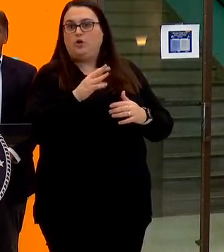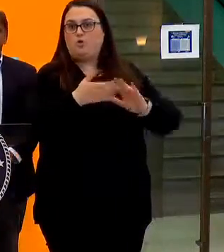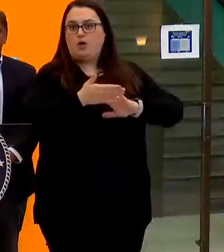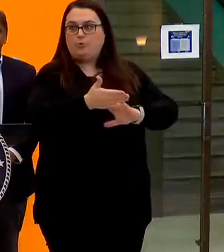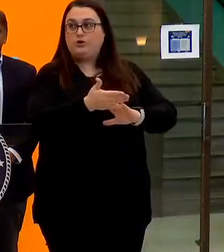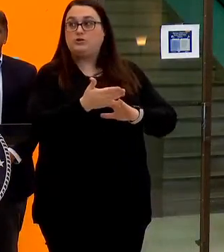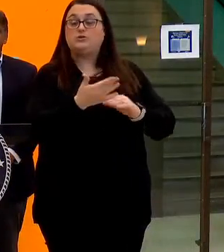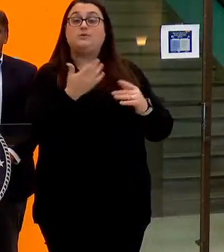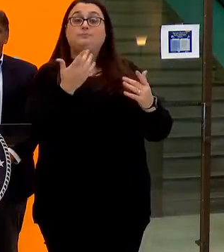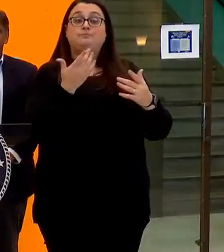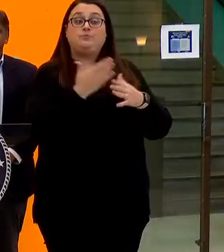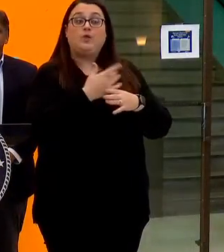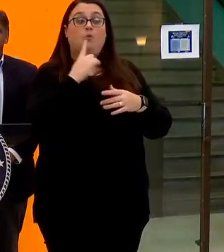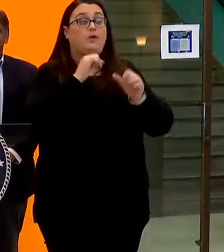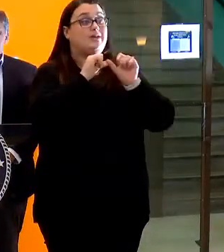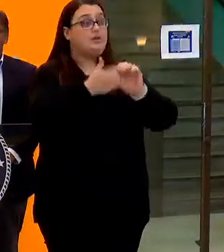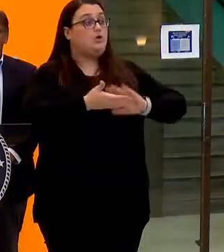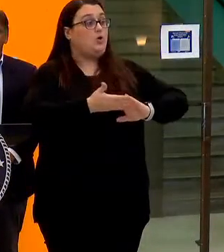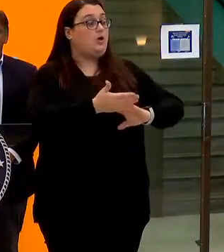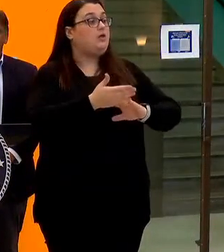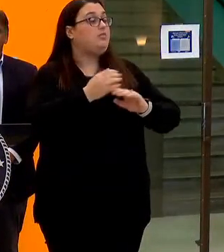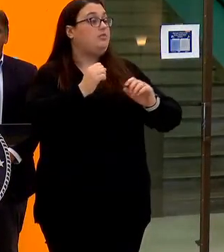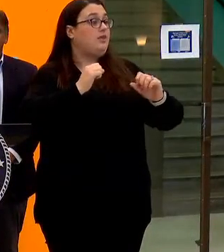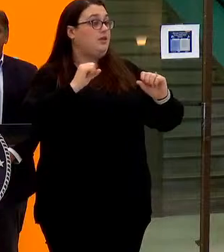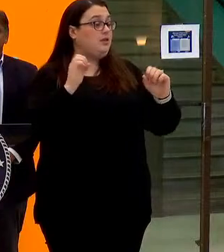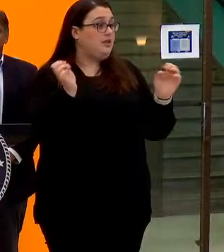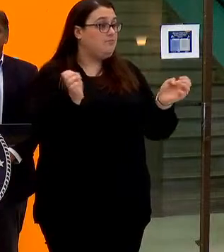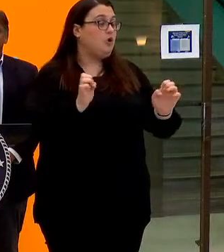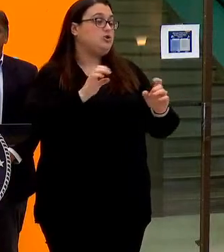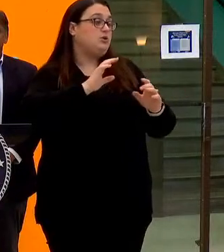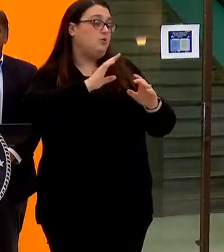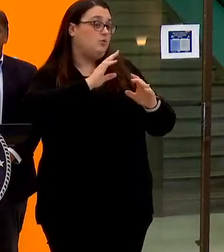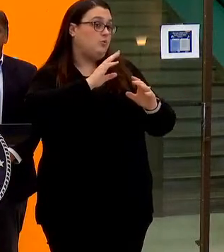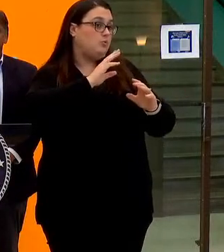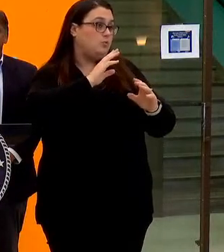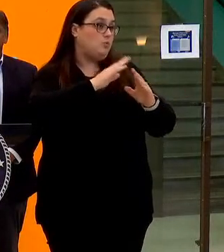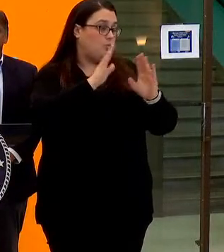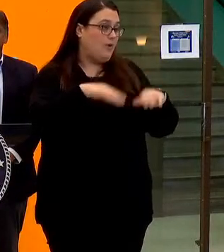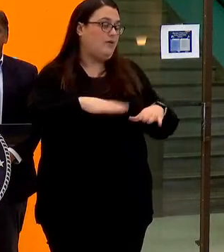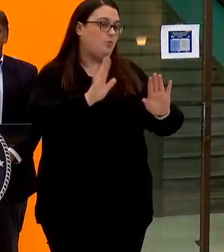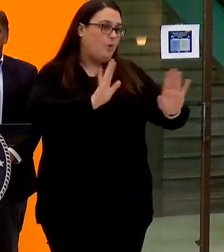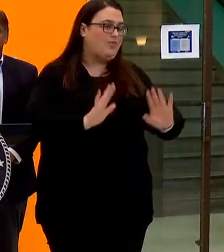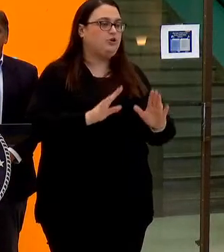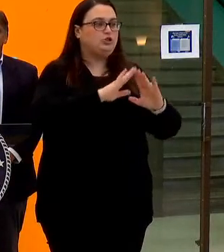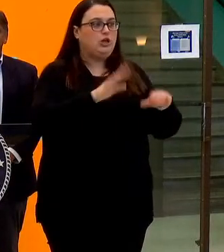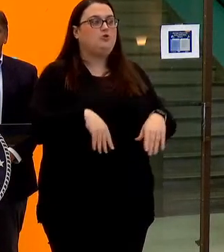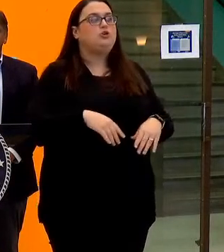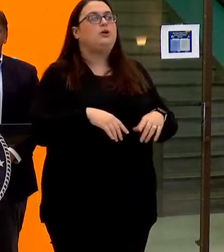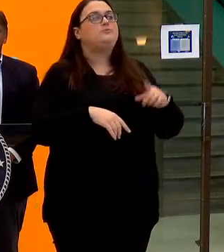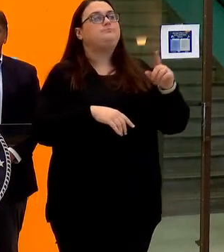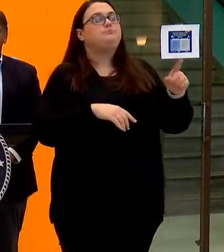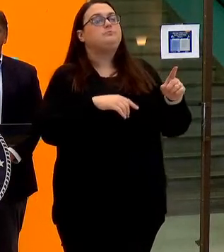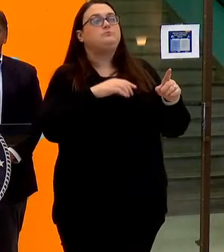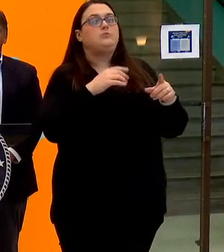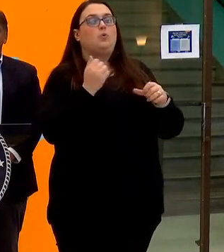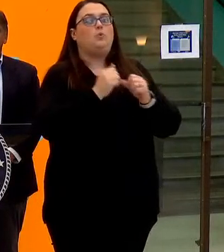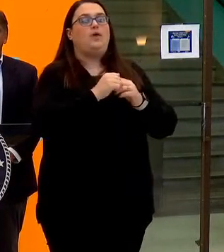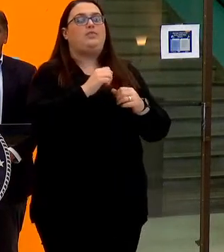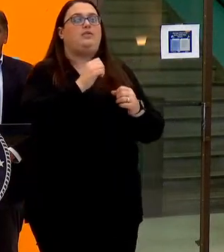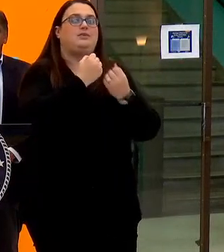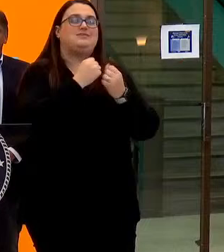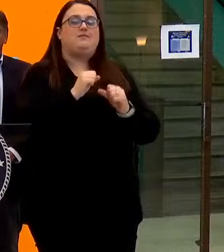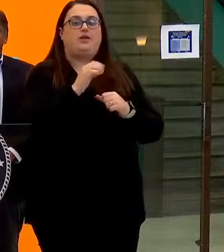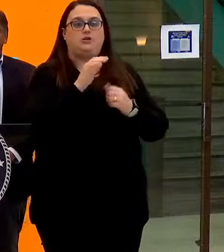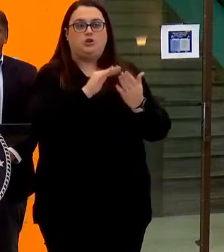I shared, we continue to operate the inclement weather shelter in partnership with the Salvation Army at 1900 Chamberlain Avenue.